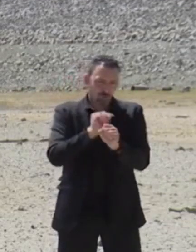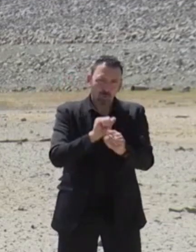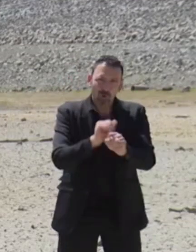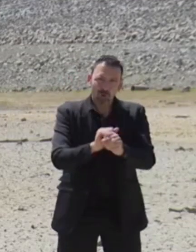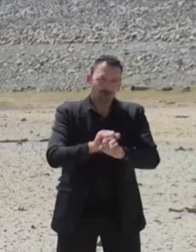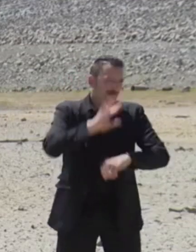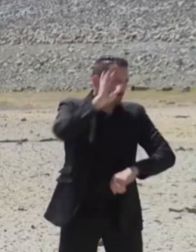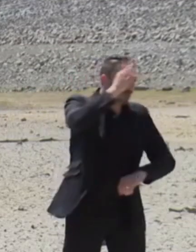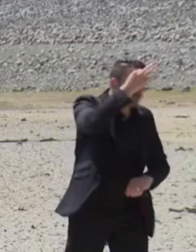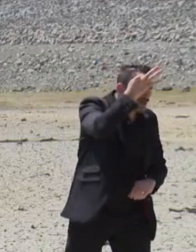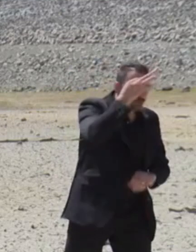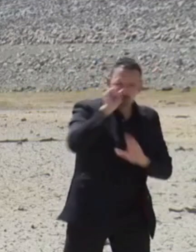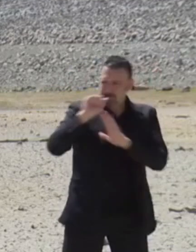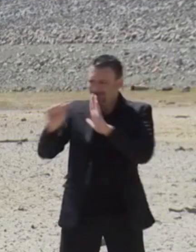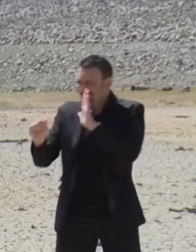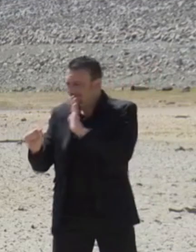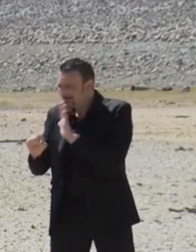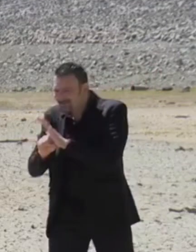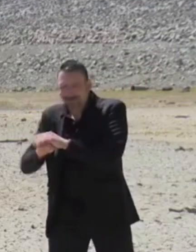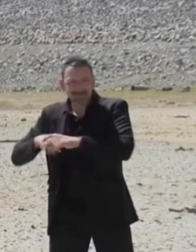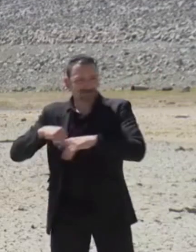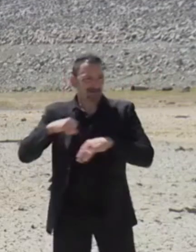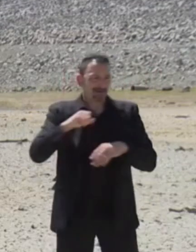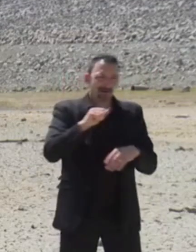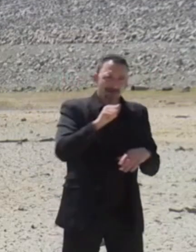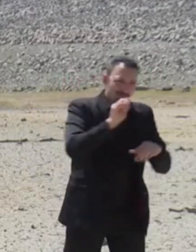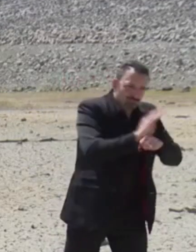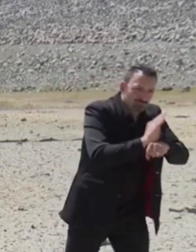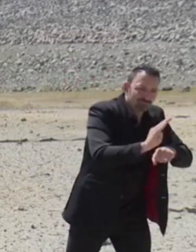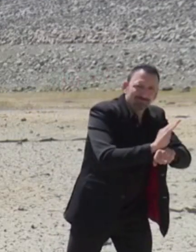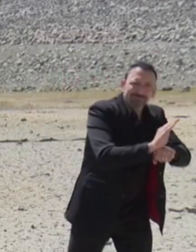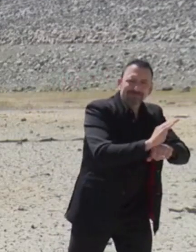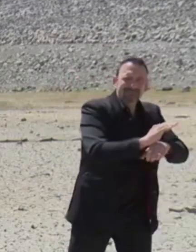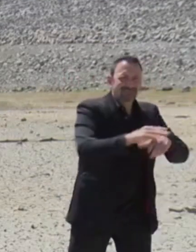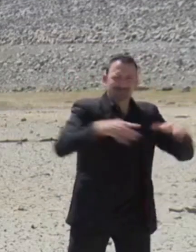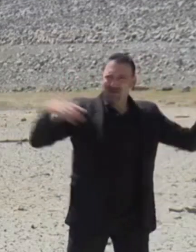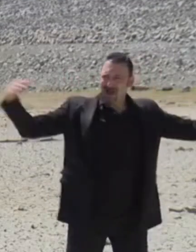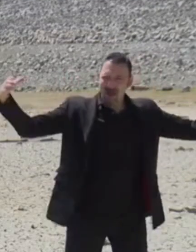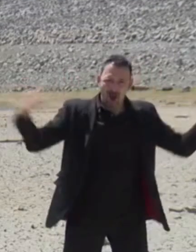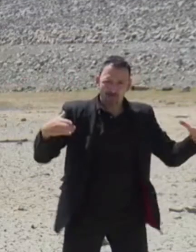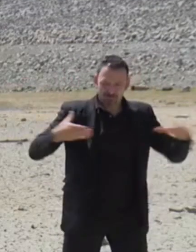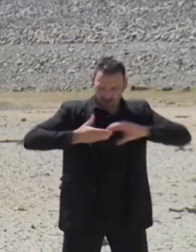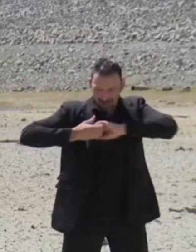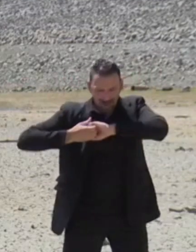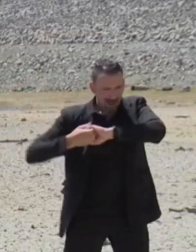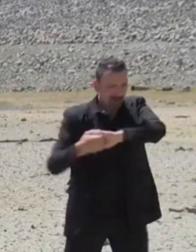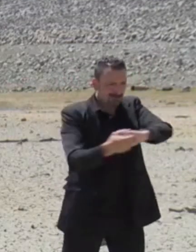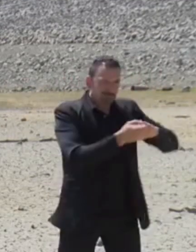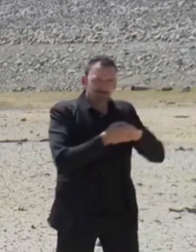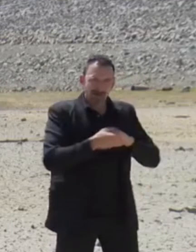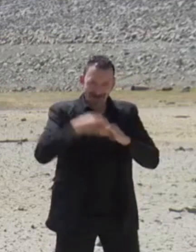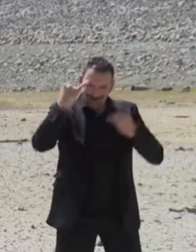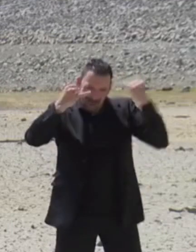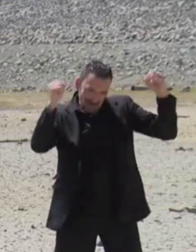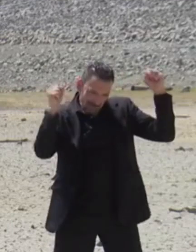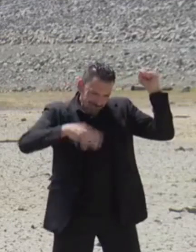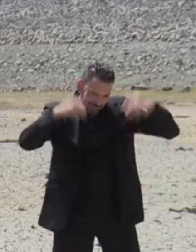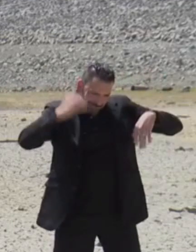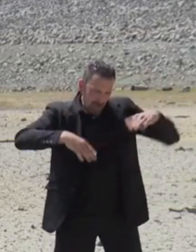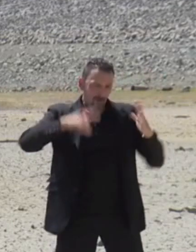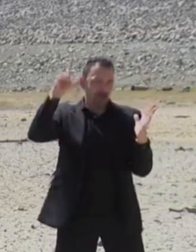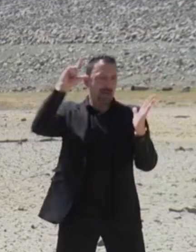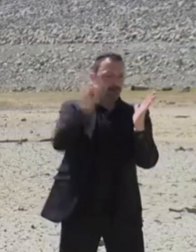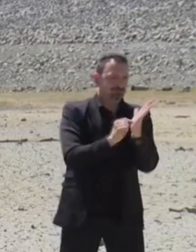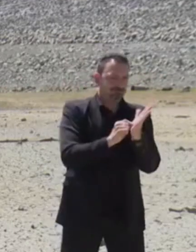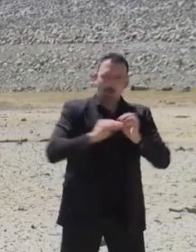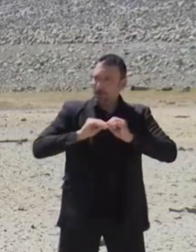as private, as well as philanthropic support. We put that water portfolio strategy out. We put it out for public